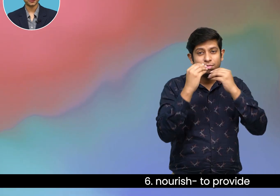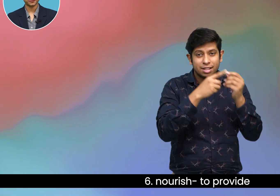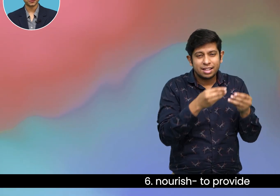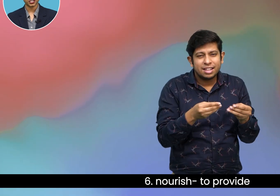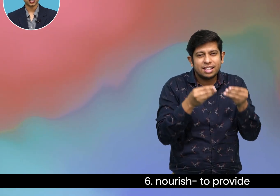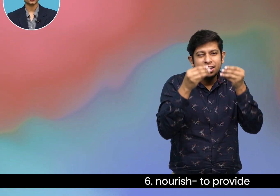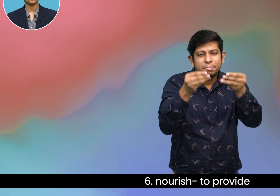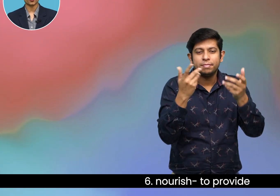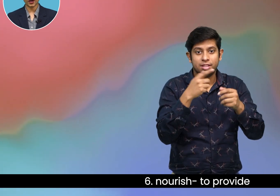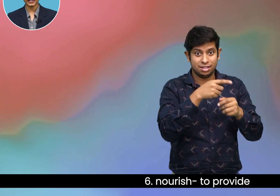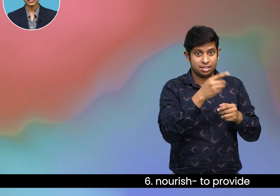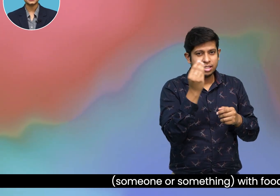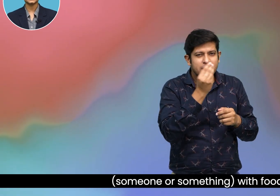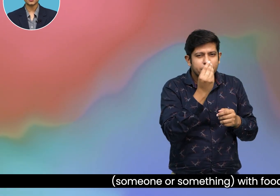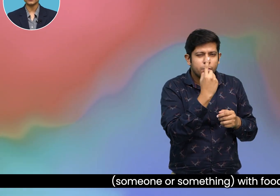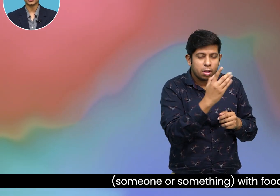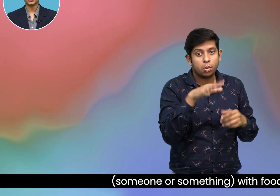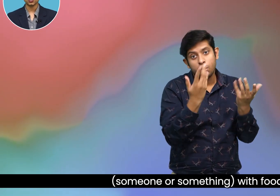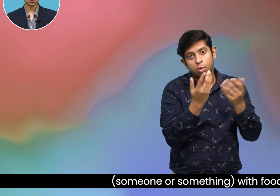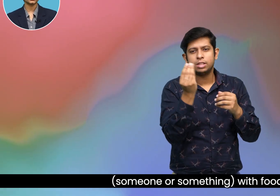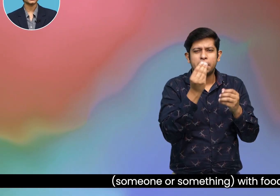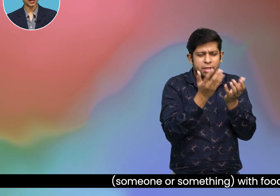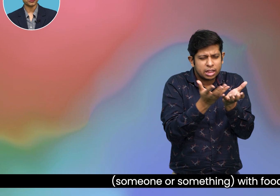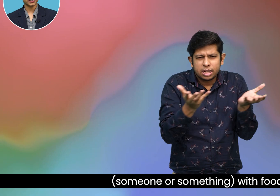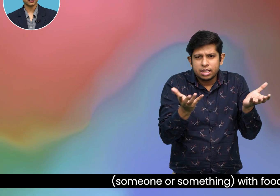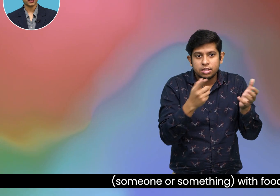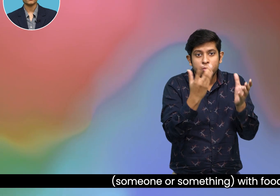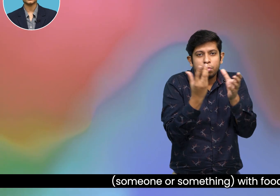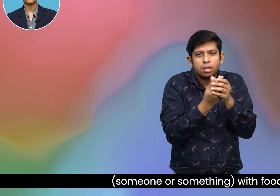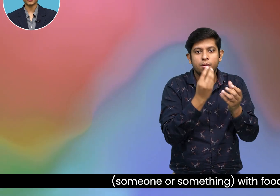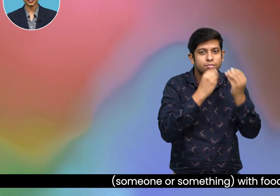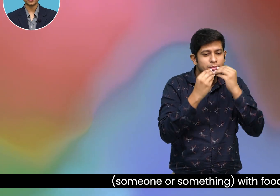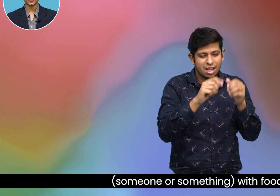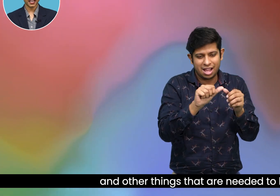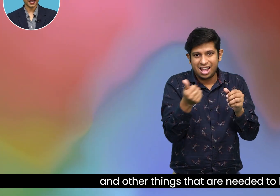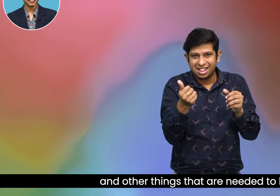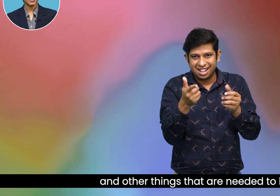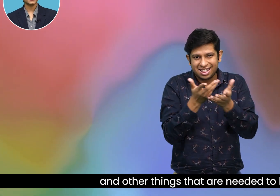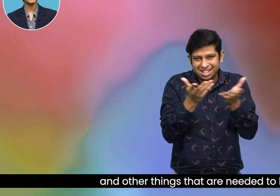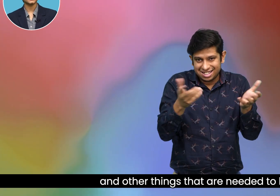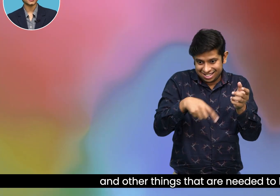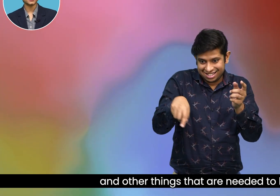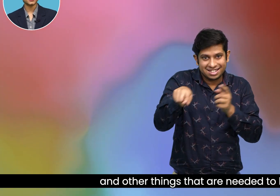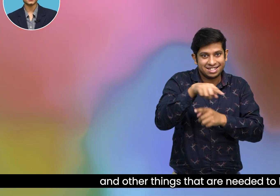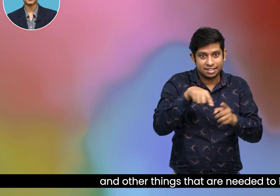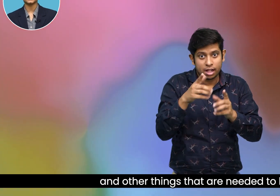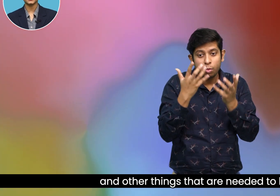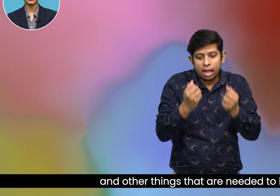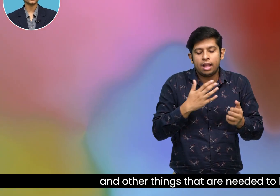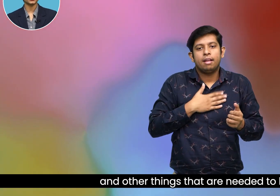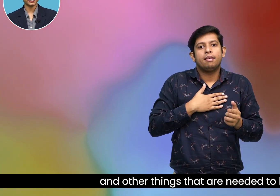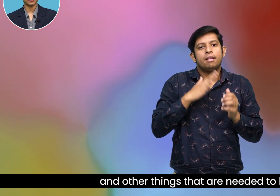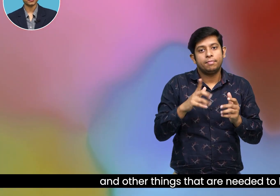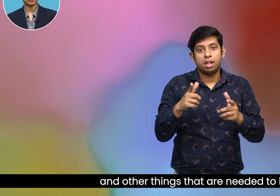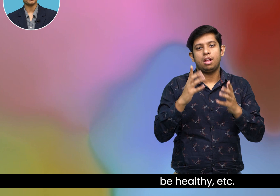Nourish, to provide someone or something with food and other things that are